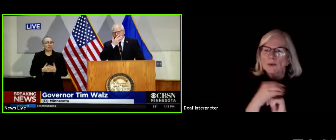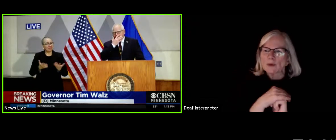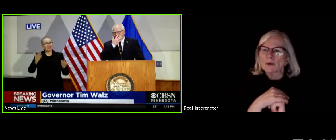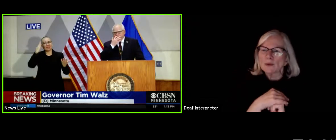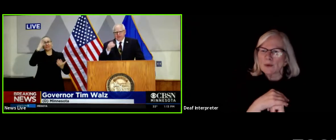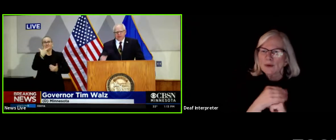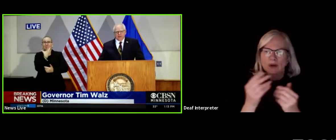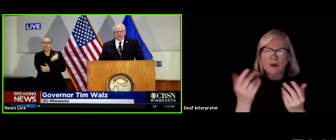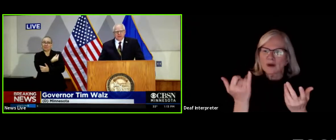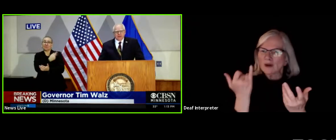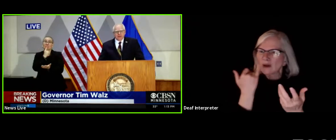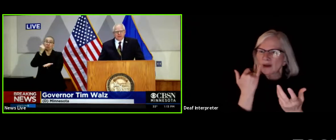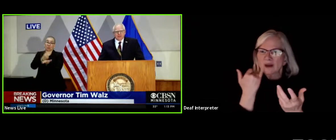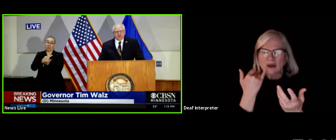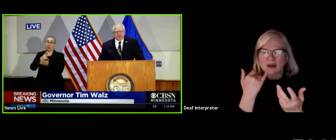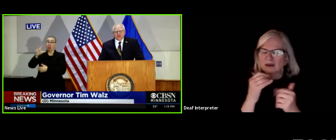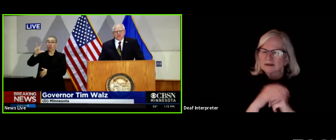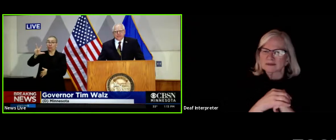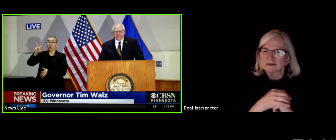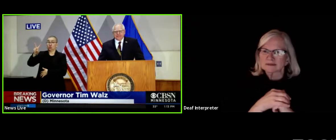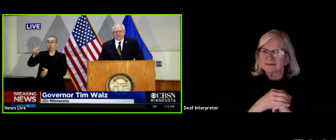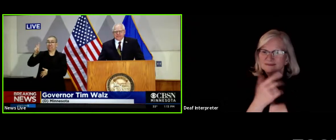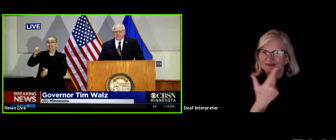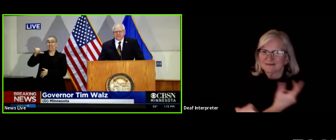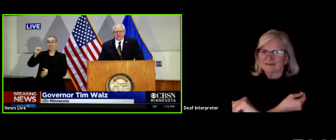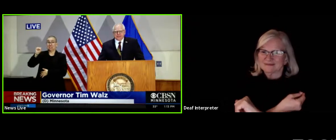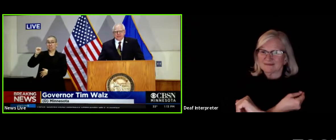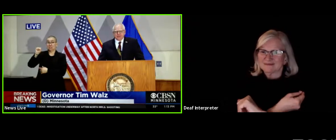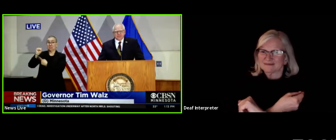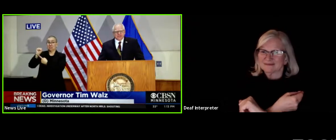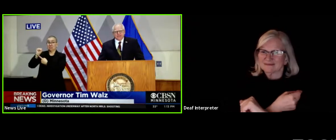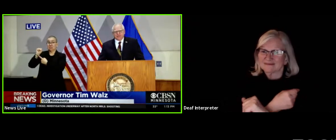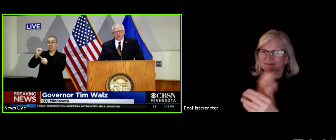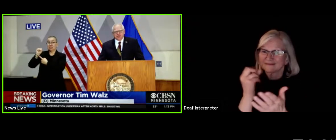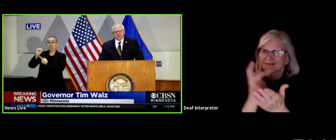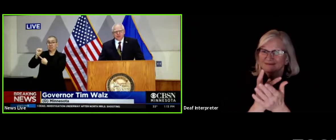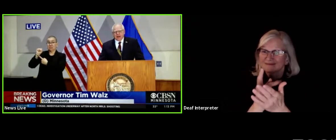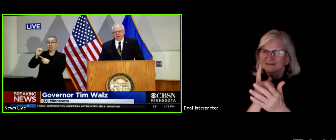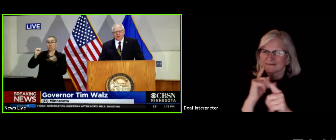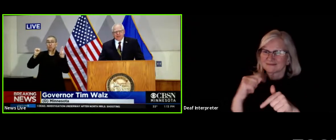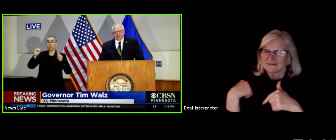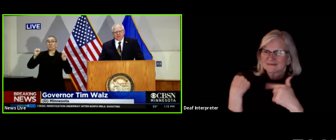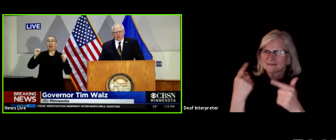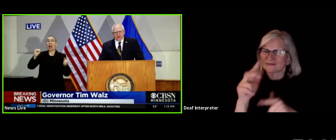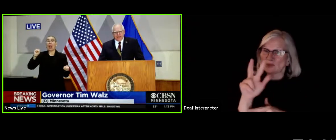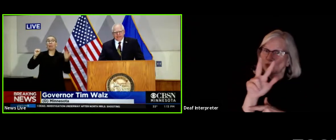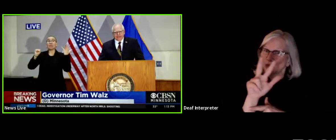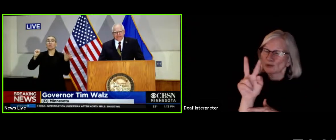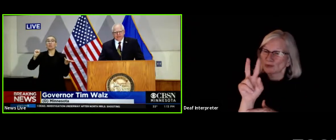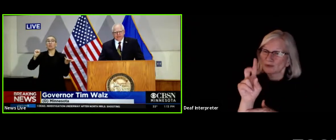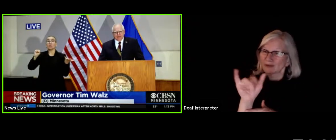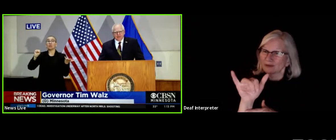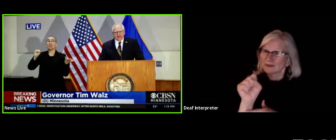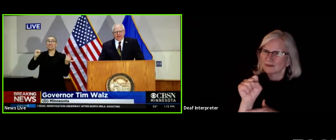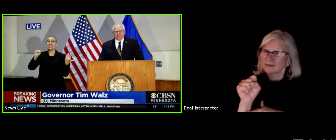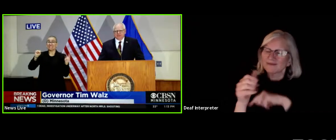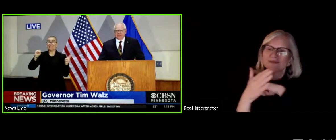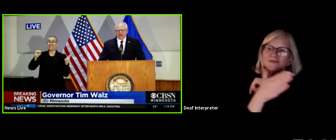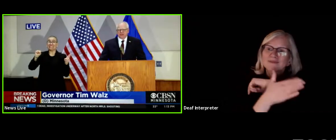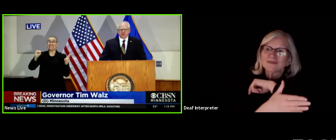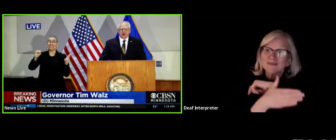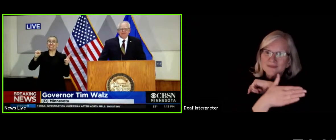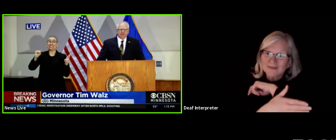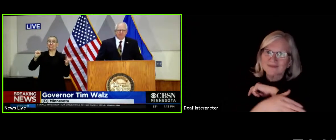32 days. The country needs these. The sense of urgency around them is great. The